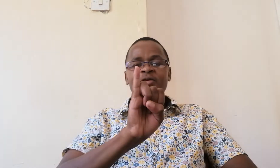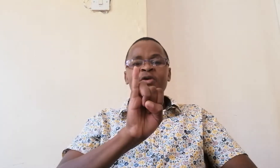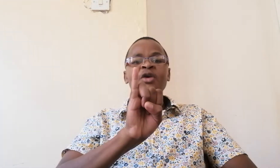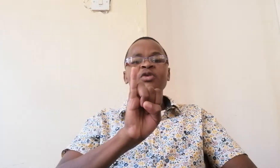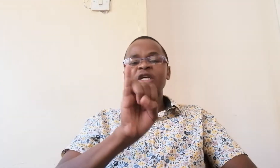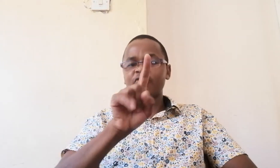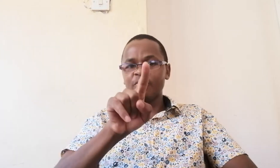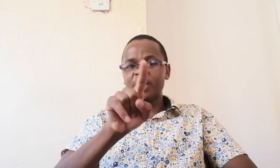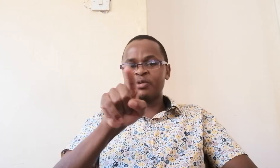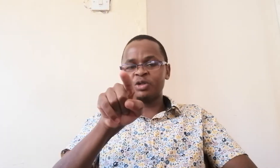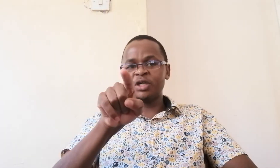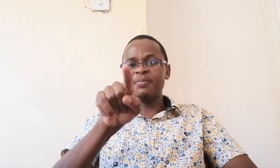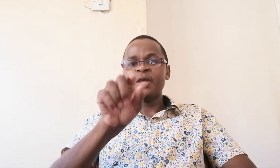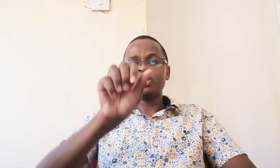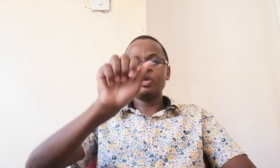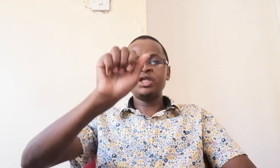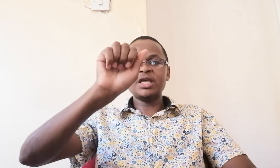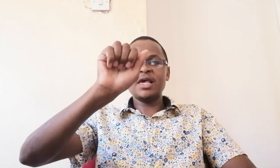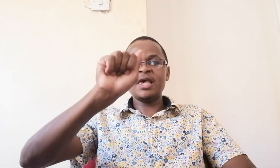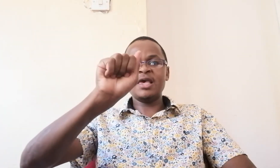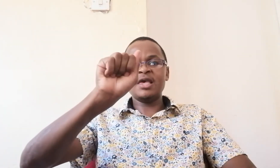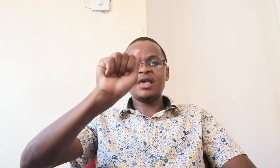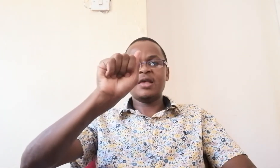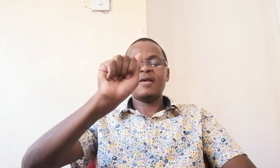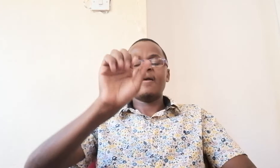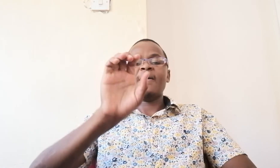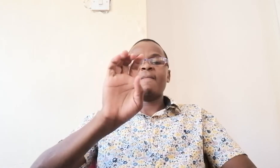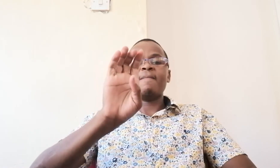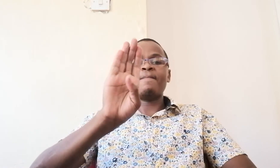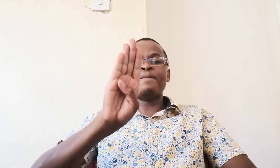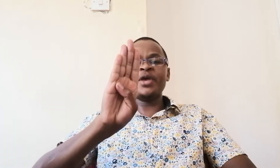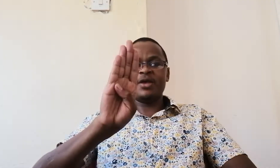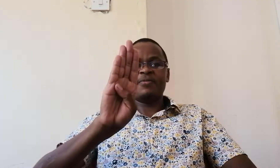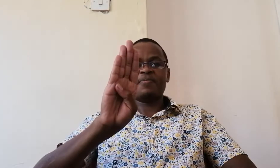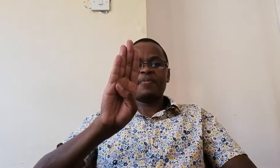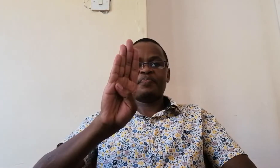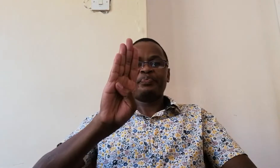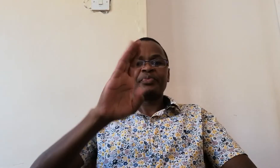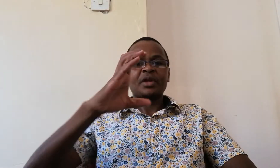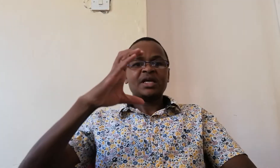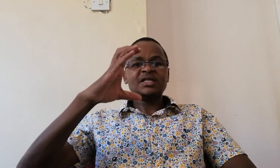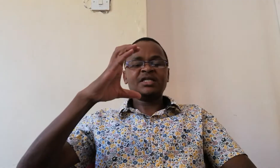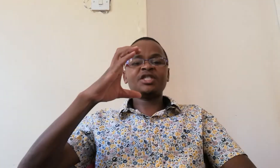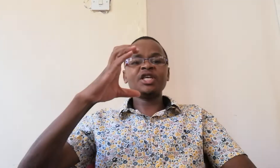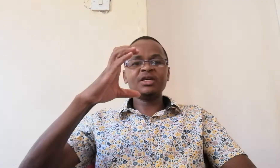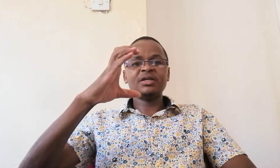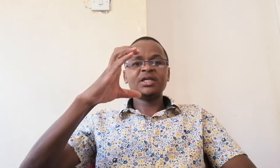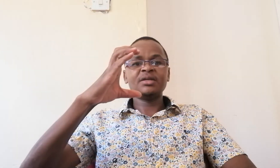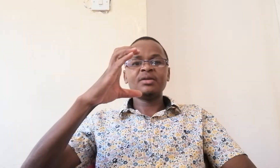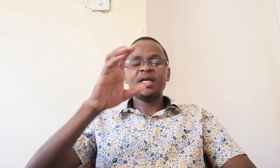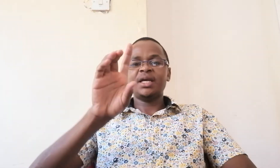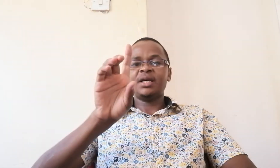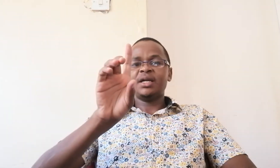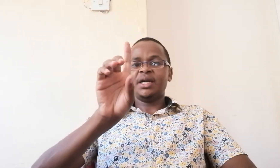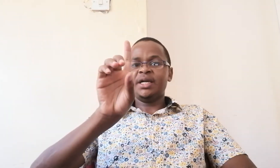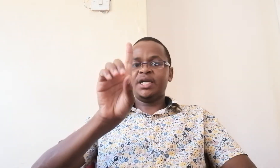Okay, we start from A up to J. So this A, B, C,